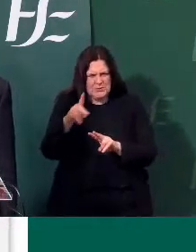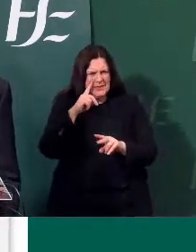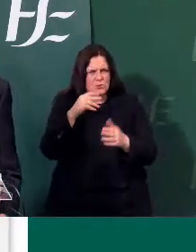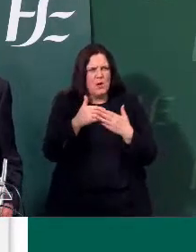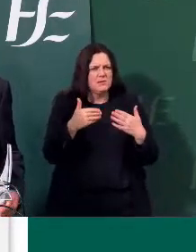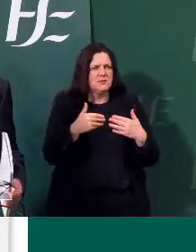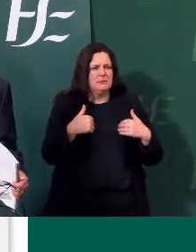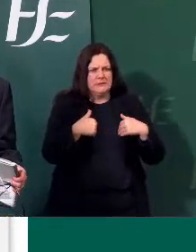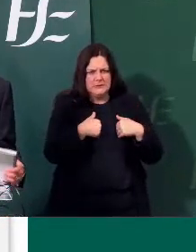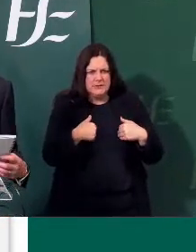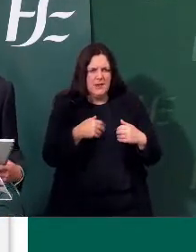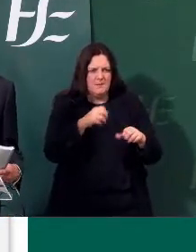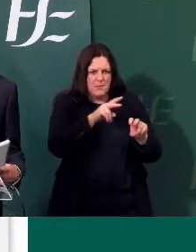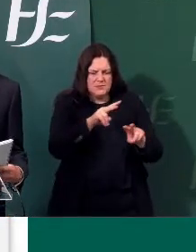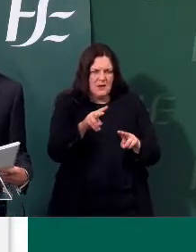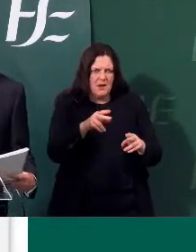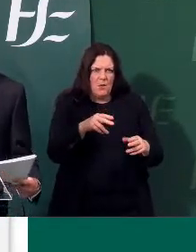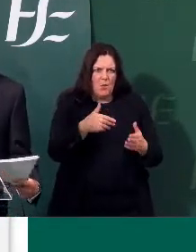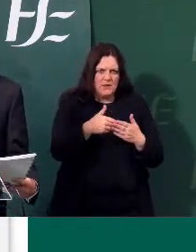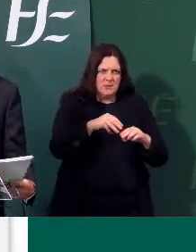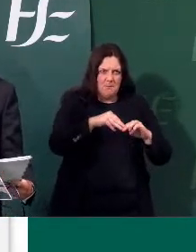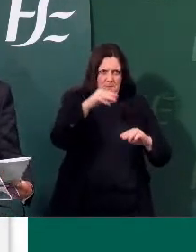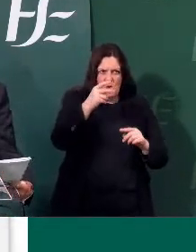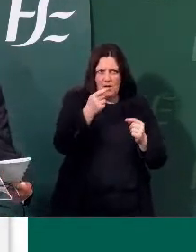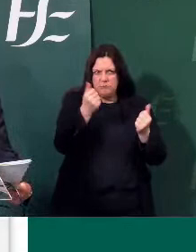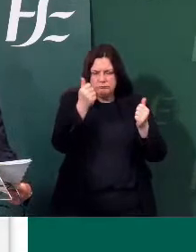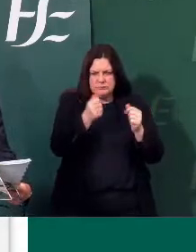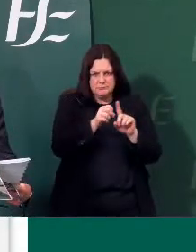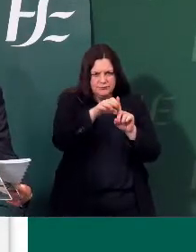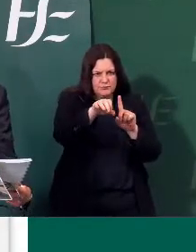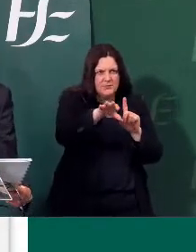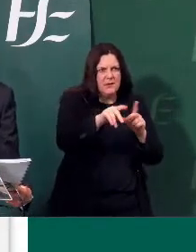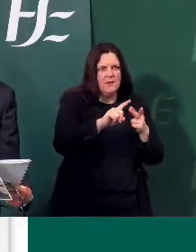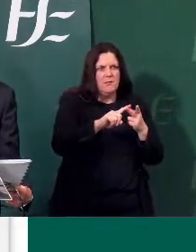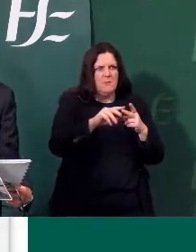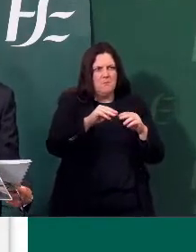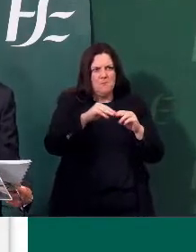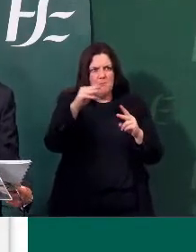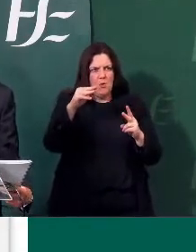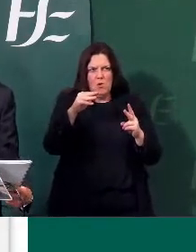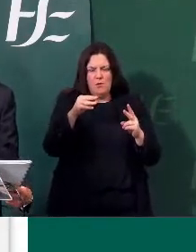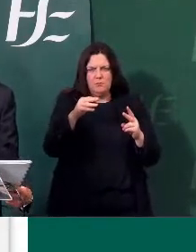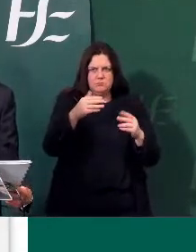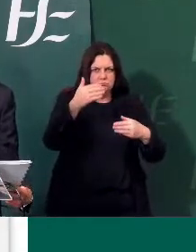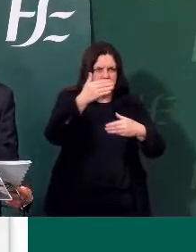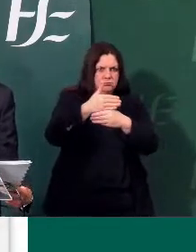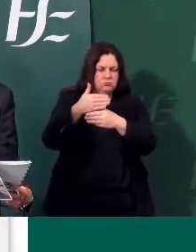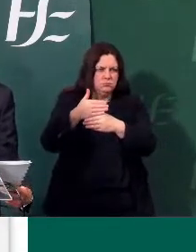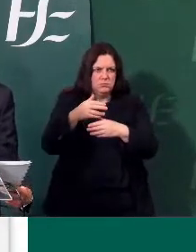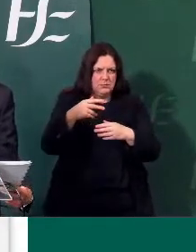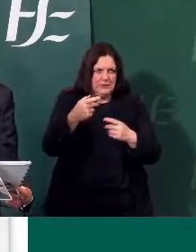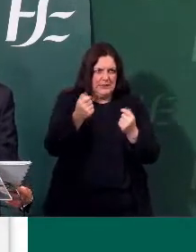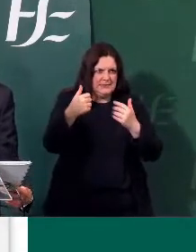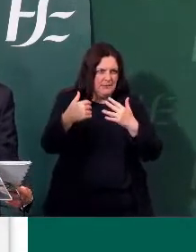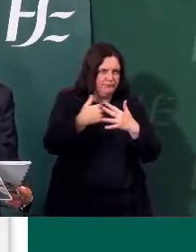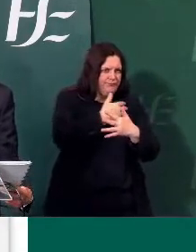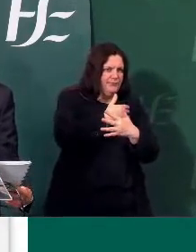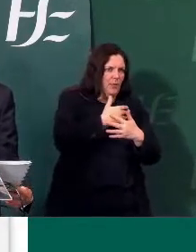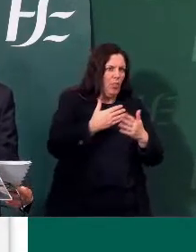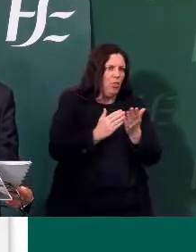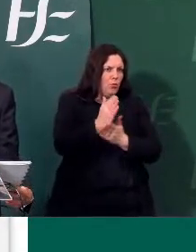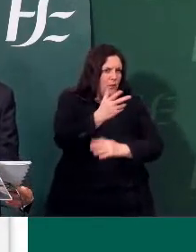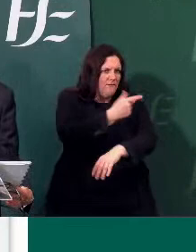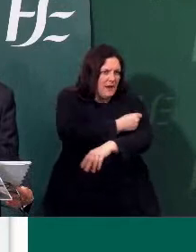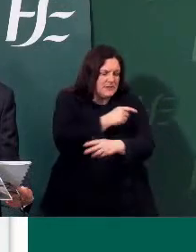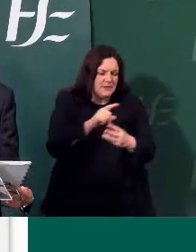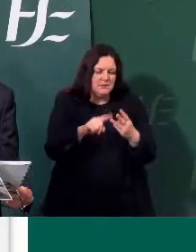vaccines, something that may suggest a risk of reinfection, and something that a virus that has other